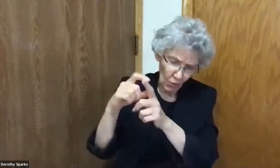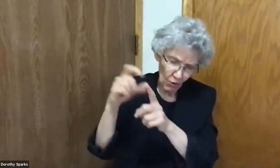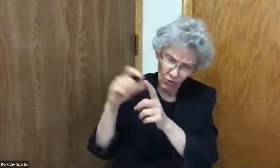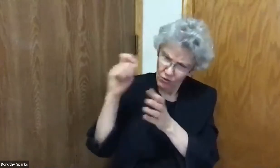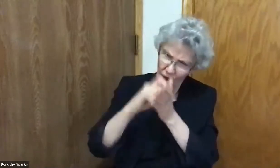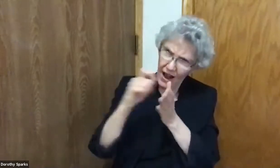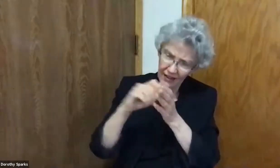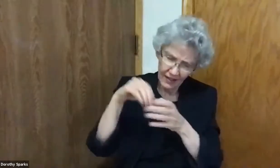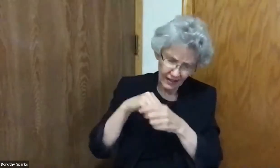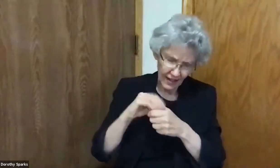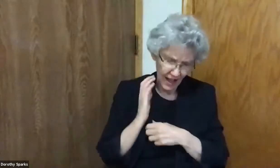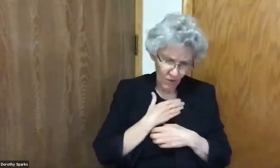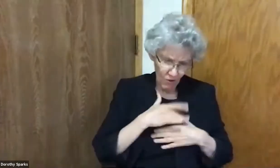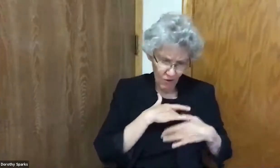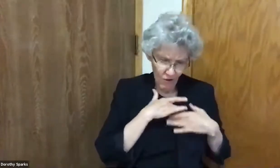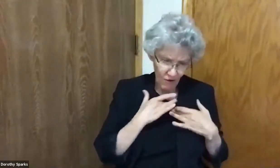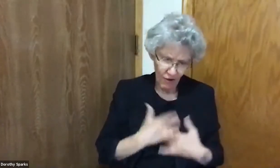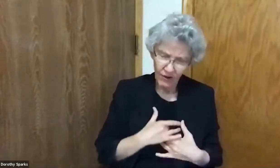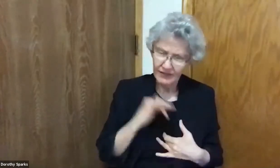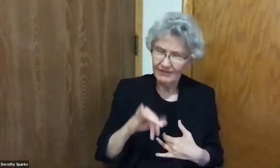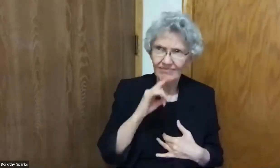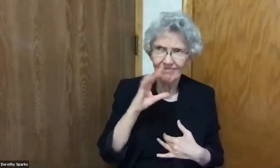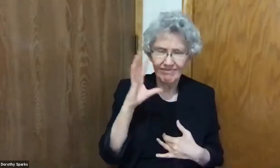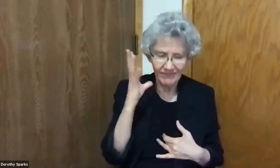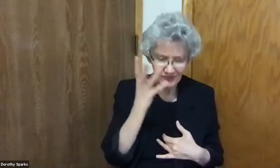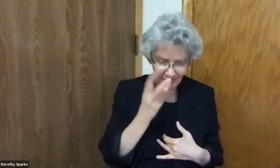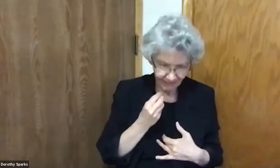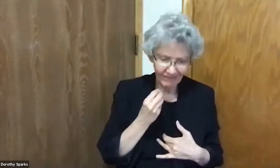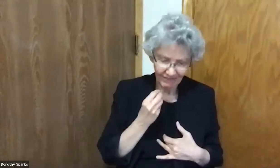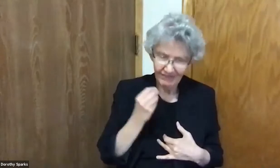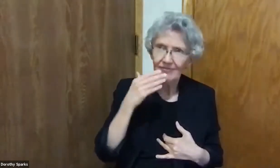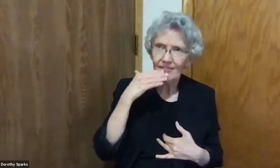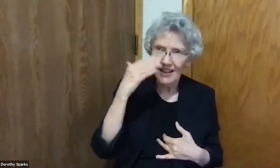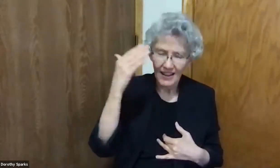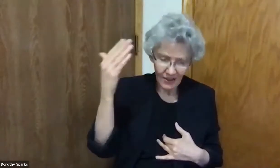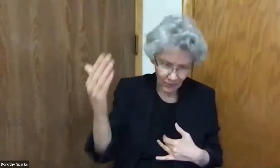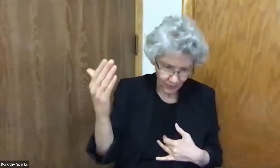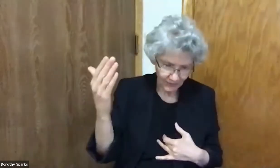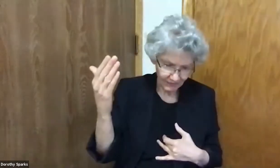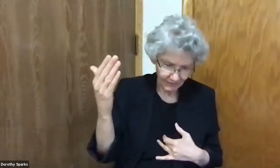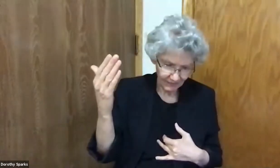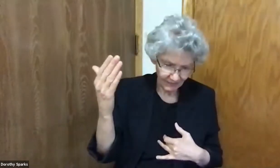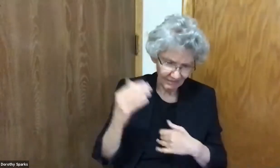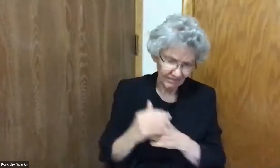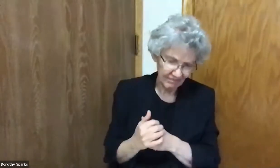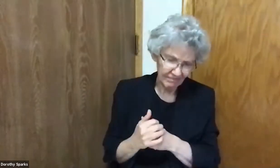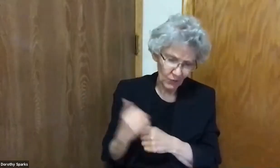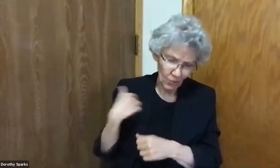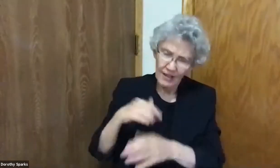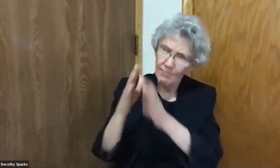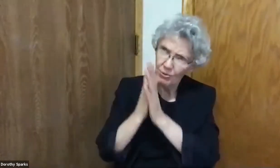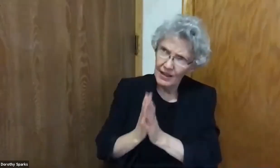even when we are not faithful to you. Your word written on our hearts is beautiful. Thank you.